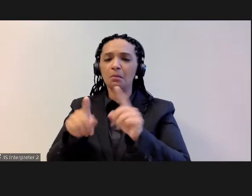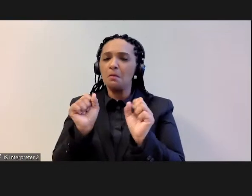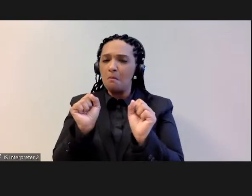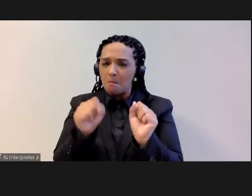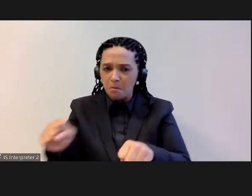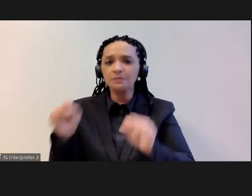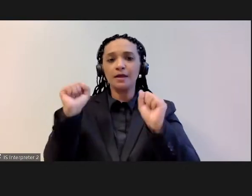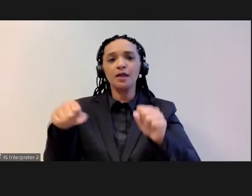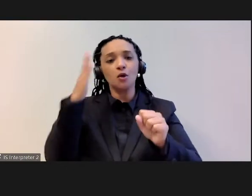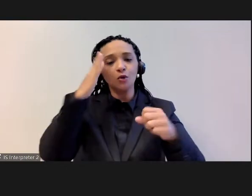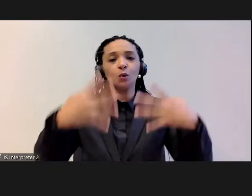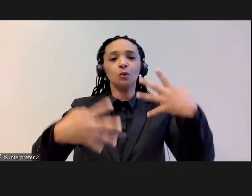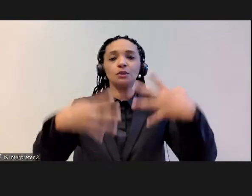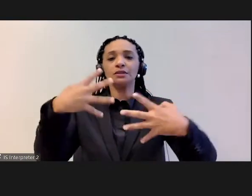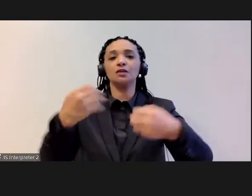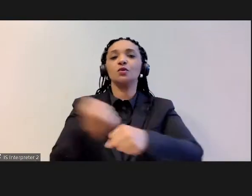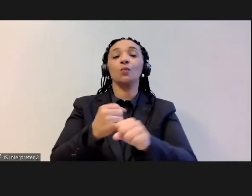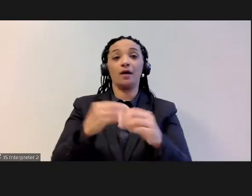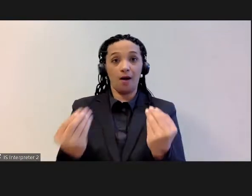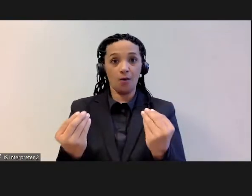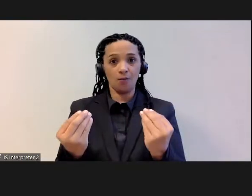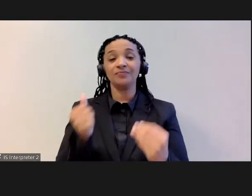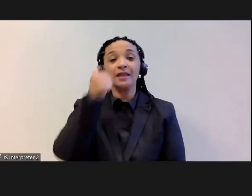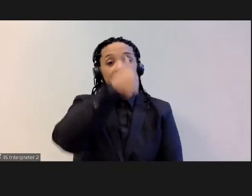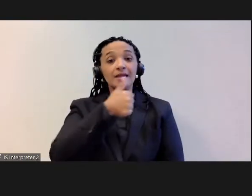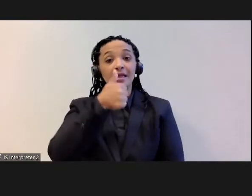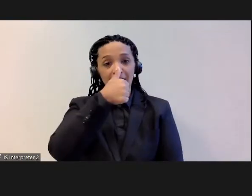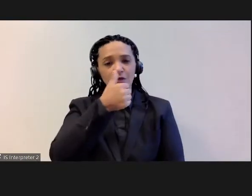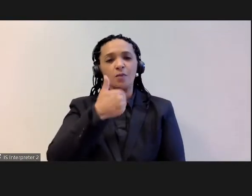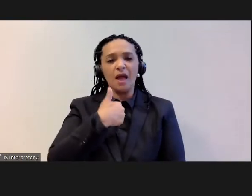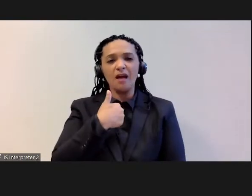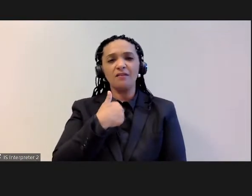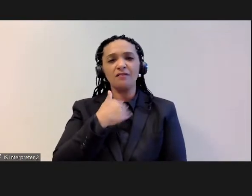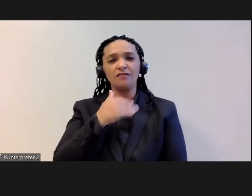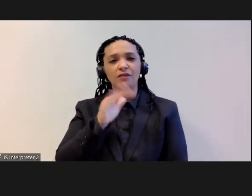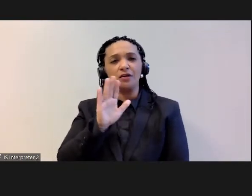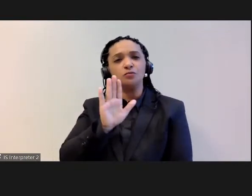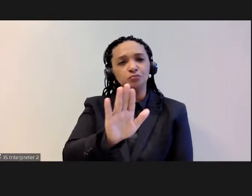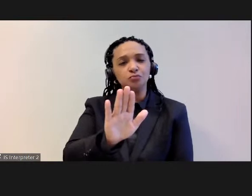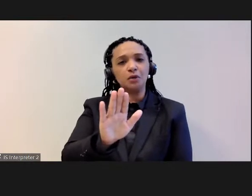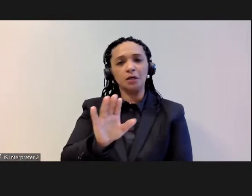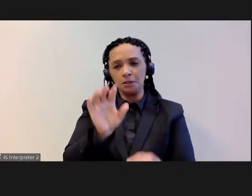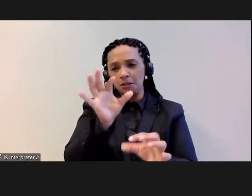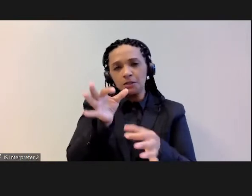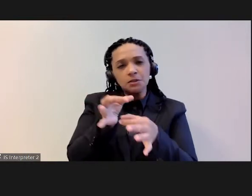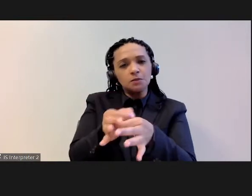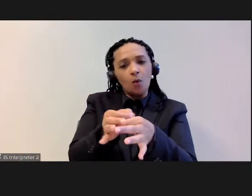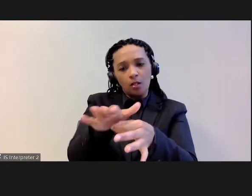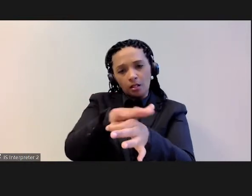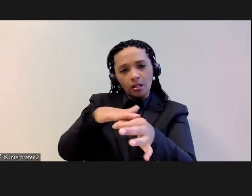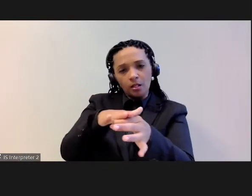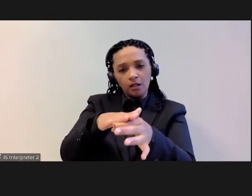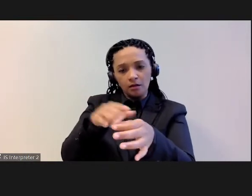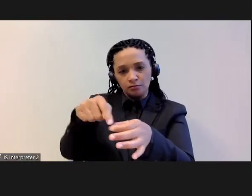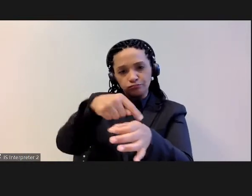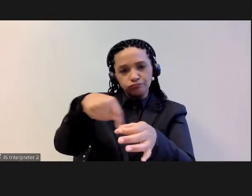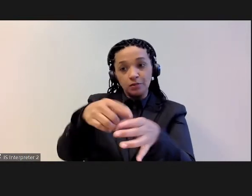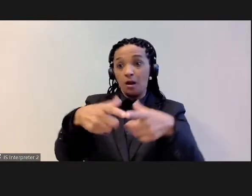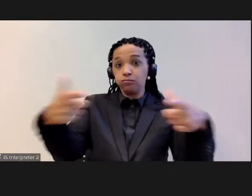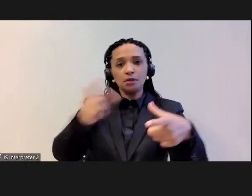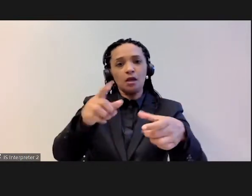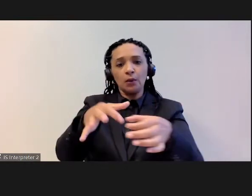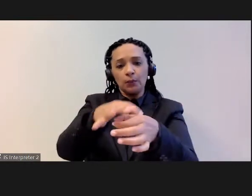work on data. And in Ethiopia and Eswatini, small area estimations are being used, which